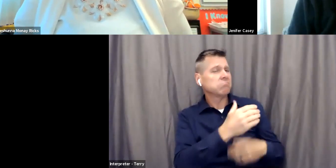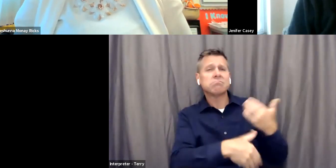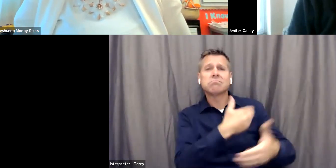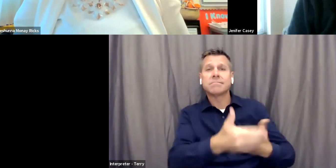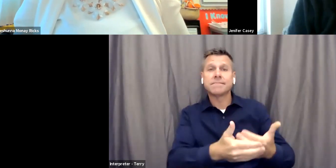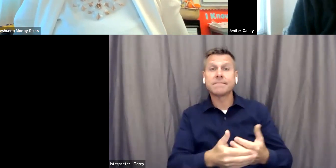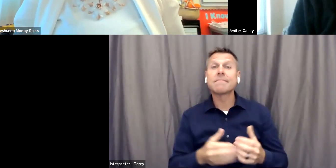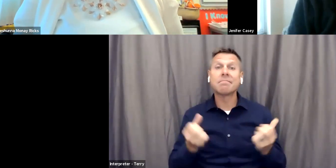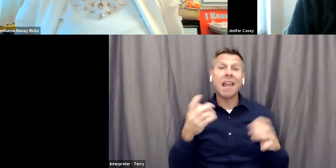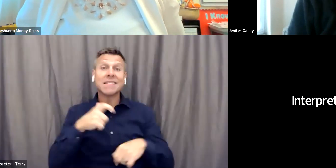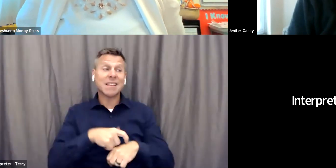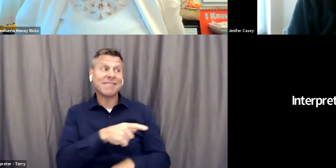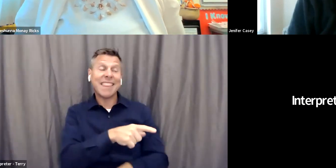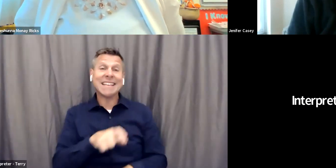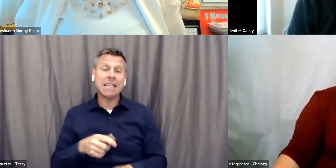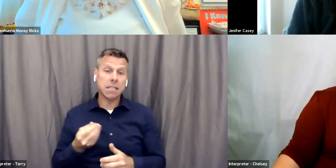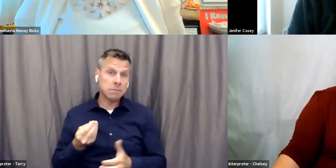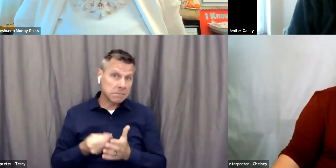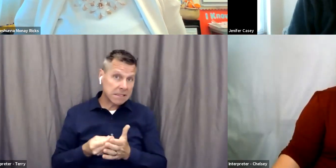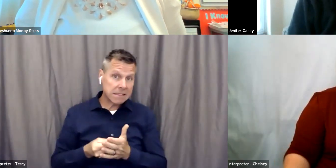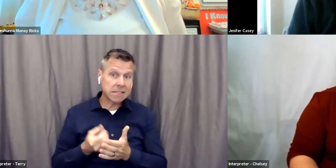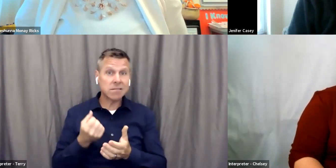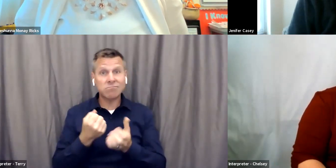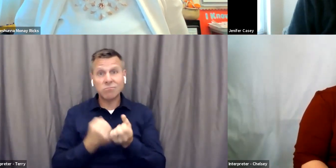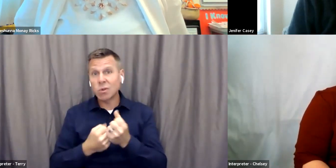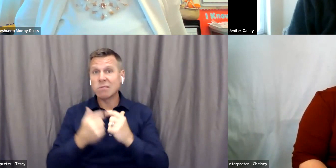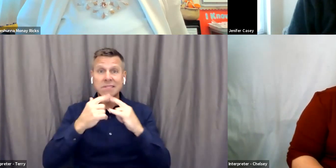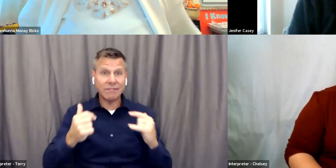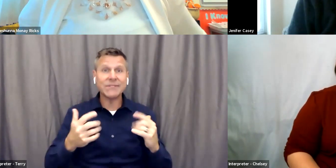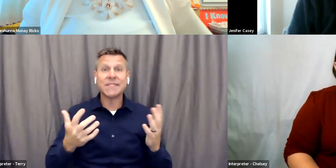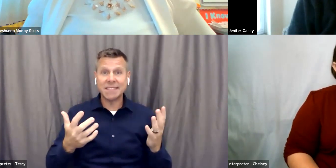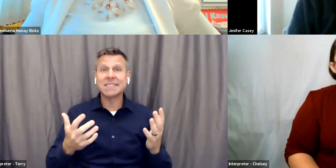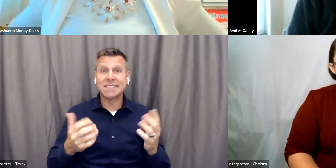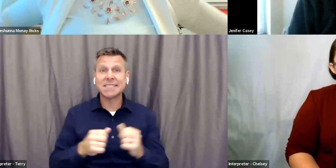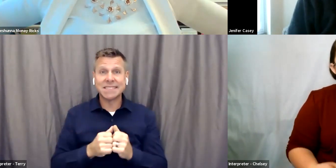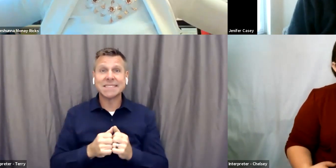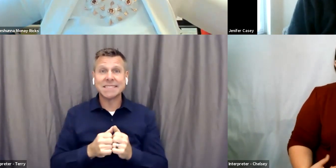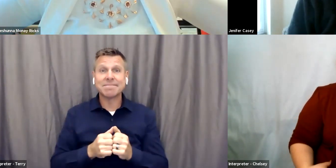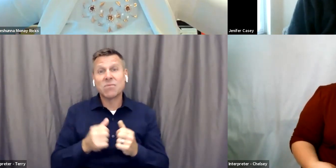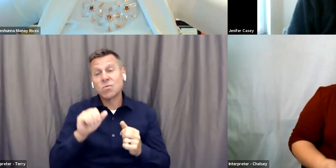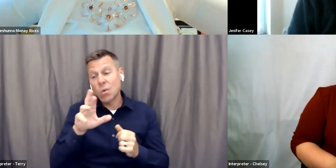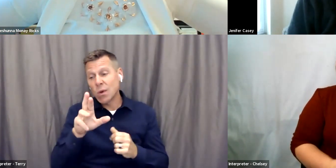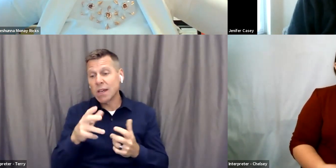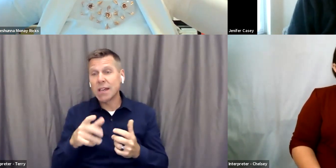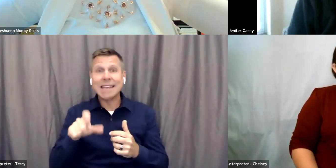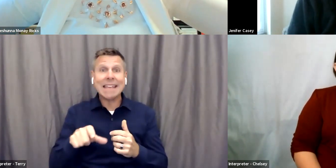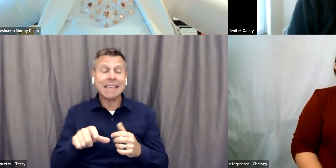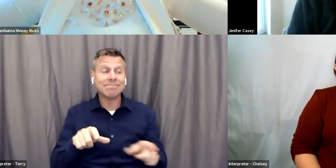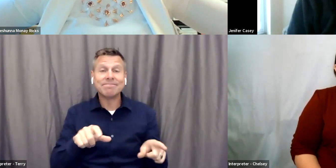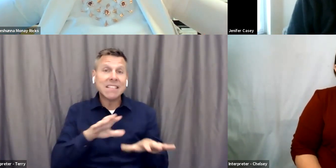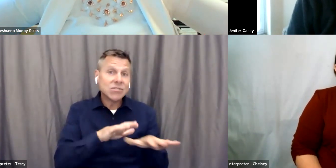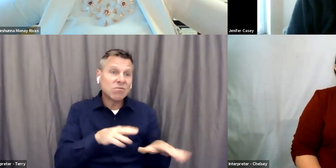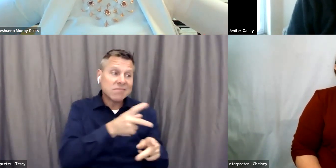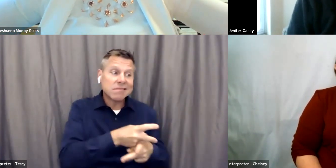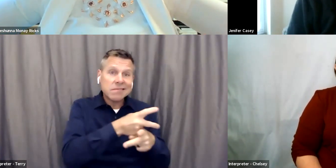individuals need monetary support, or like I said, they need daycare support because